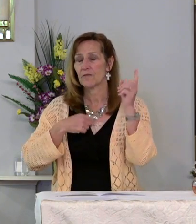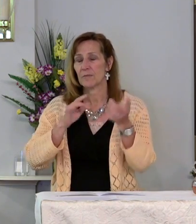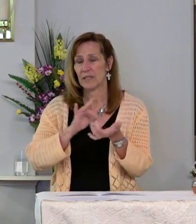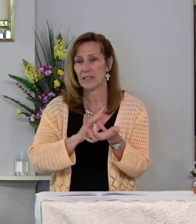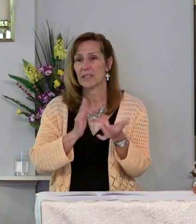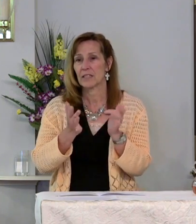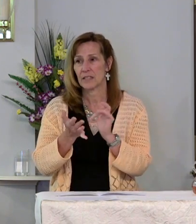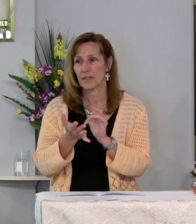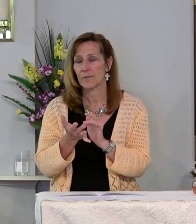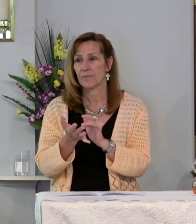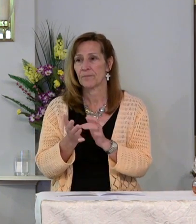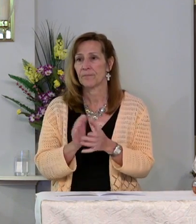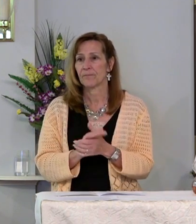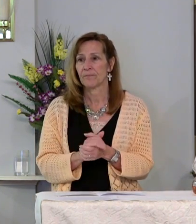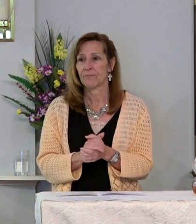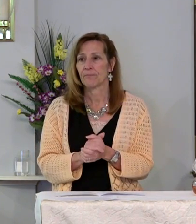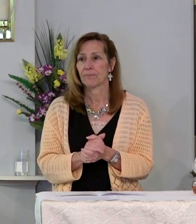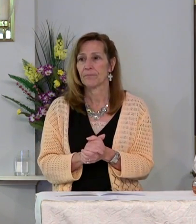of me.